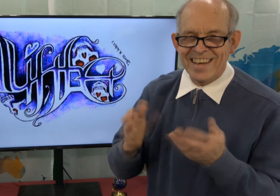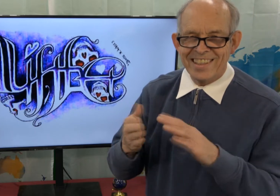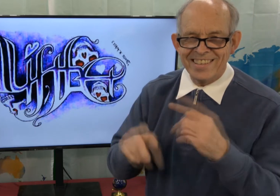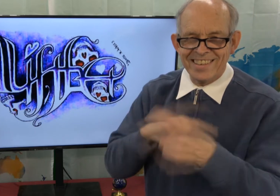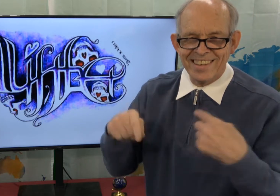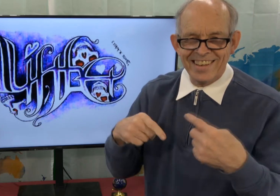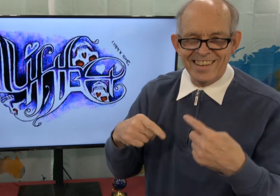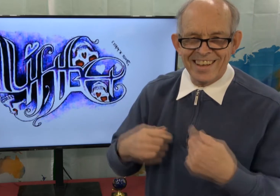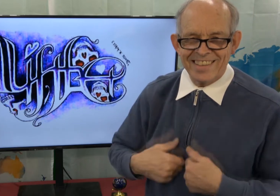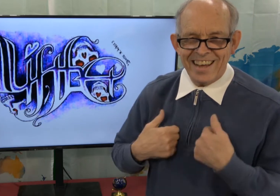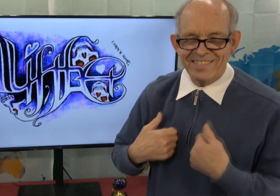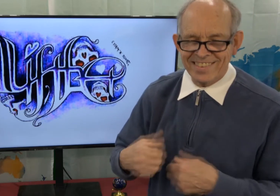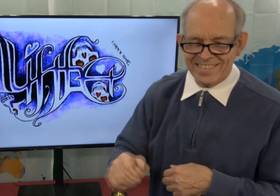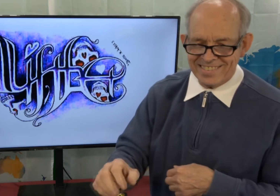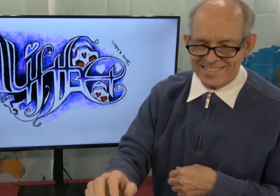Death, life.